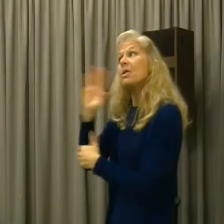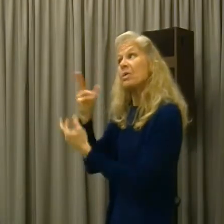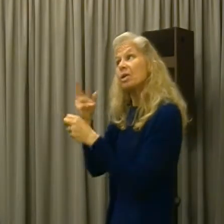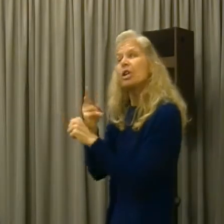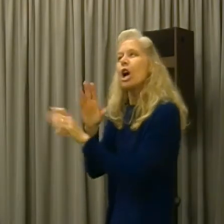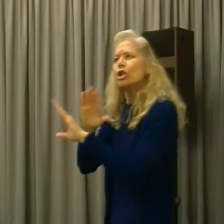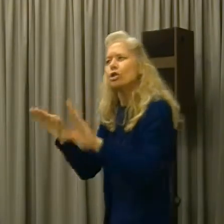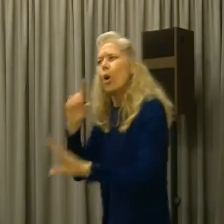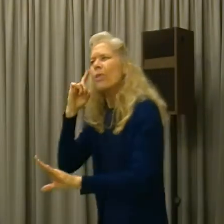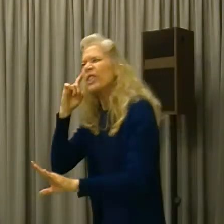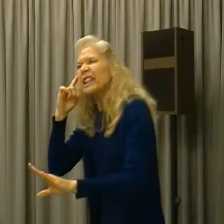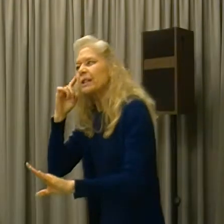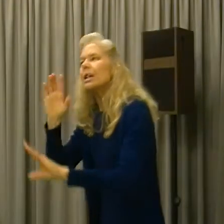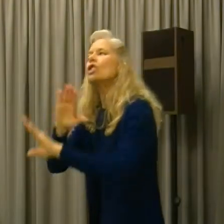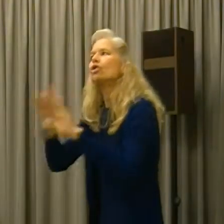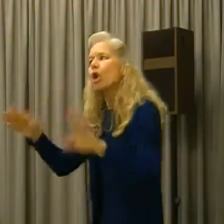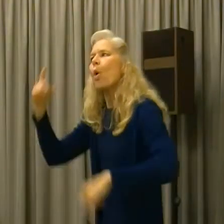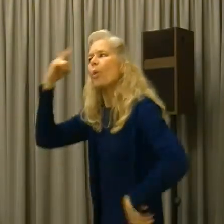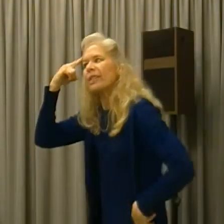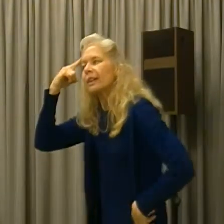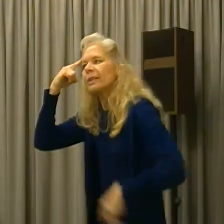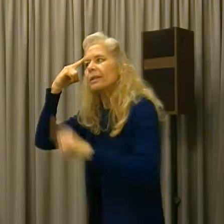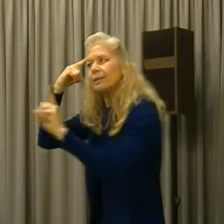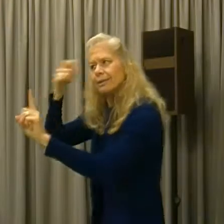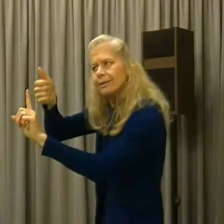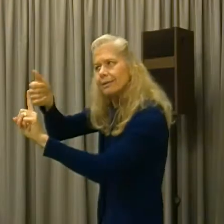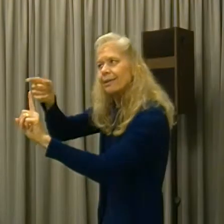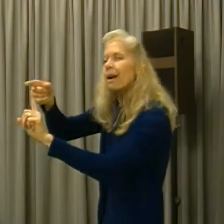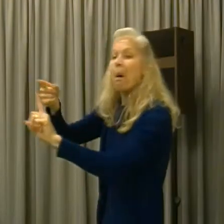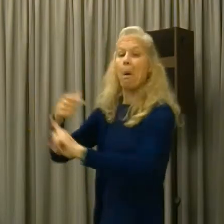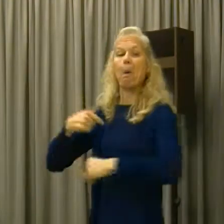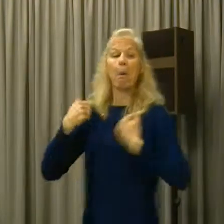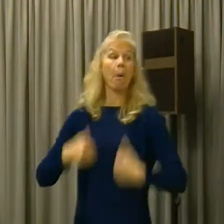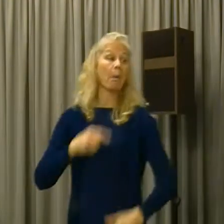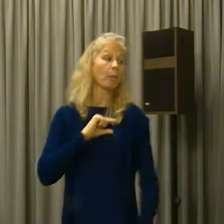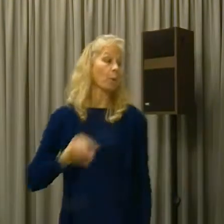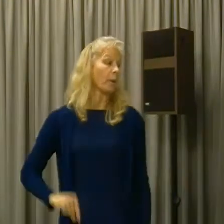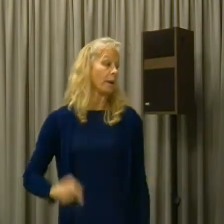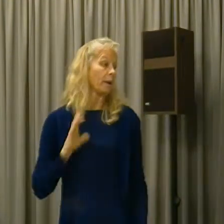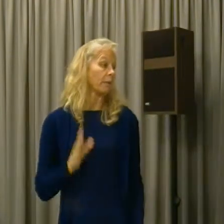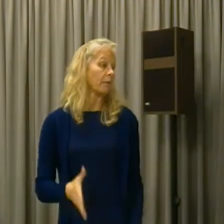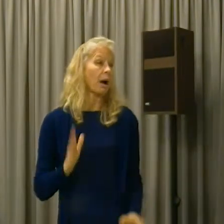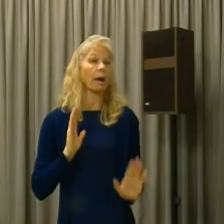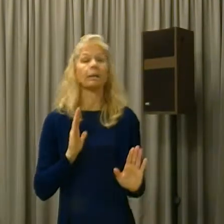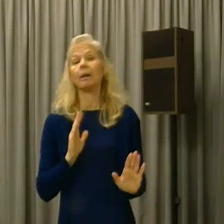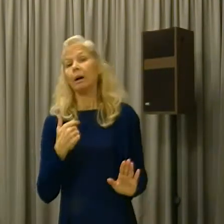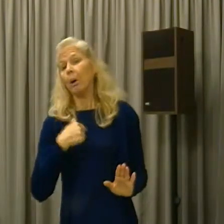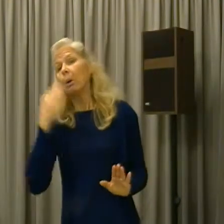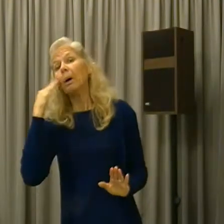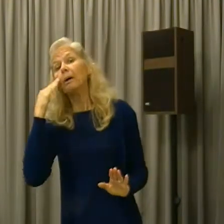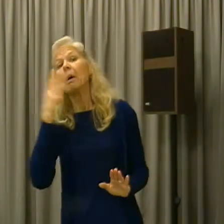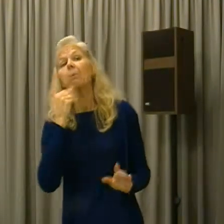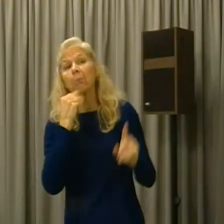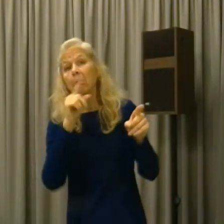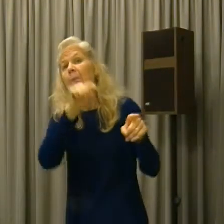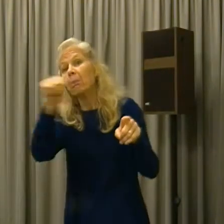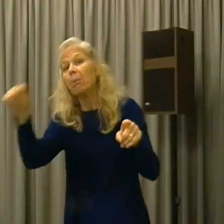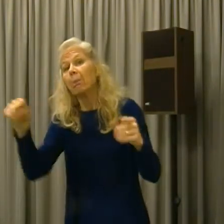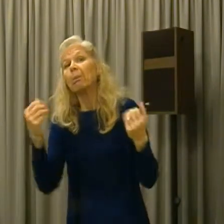palace, I'm the queen. You know, I'll just be quiet, and a lot of the people are going to die, but I'll slide by.